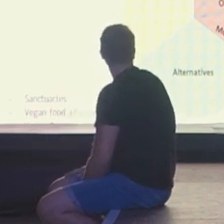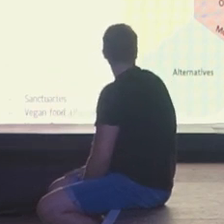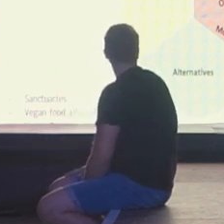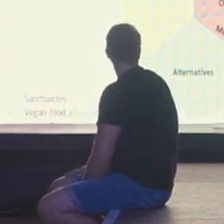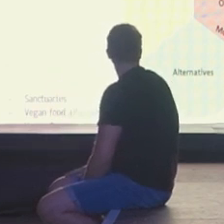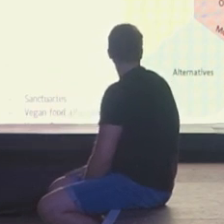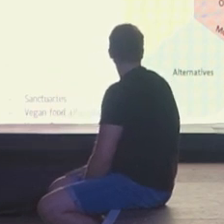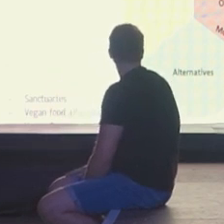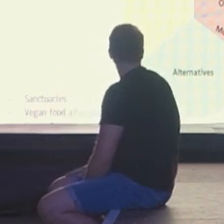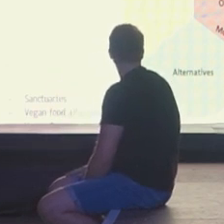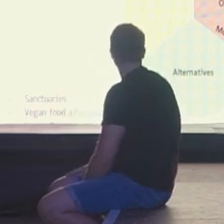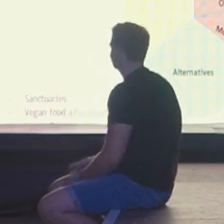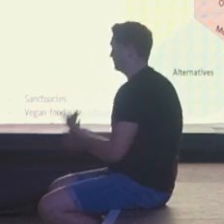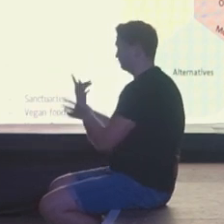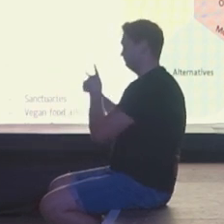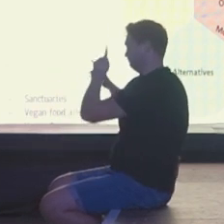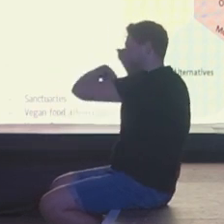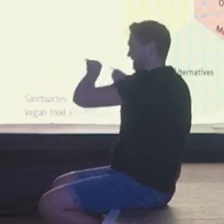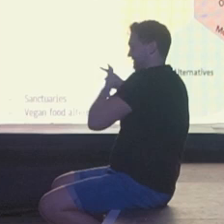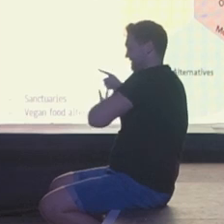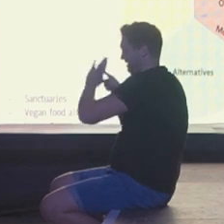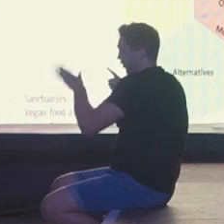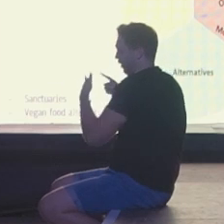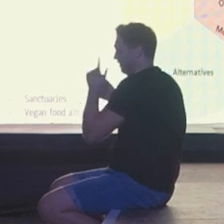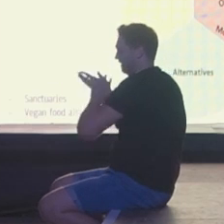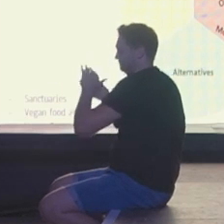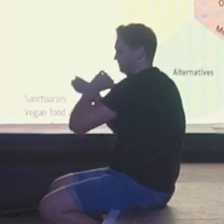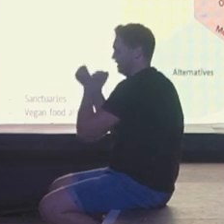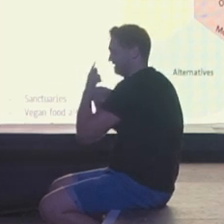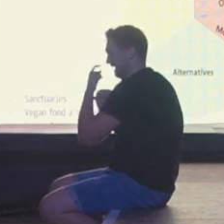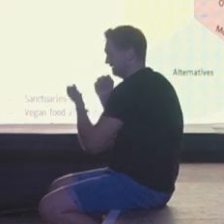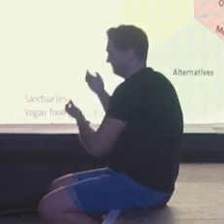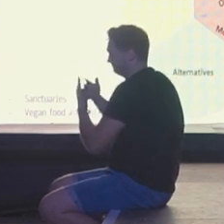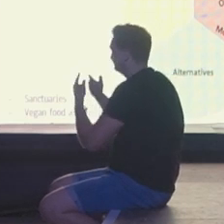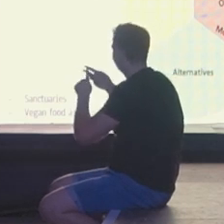things to make change happen. And this is what we think is lacking currently.